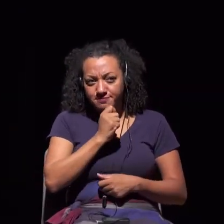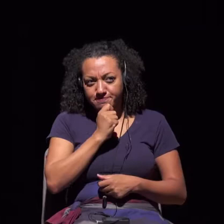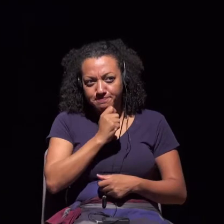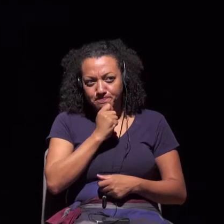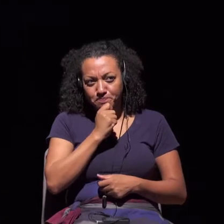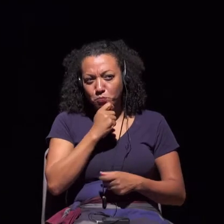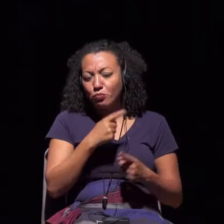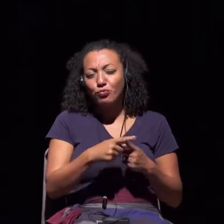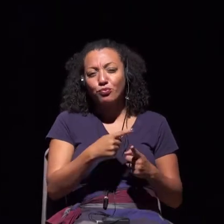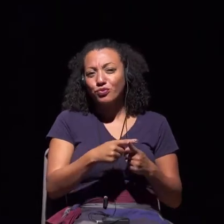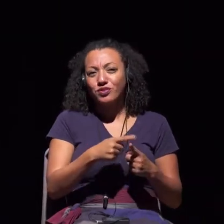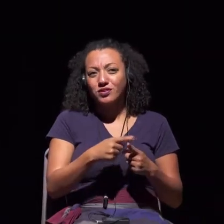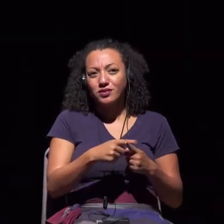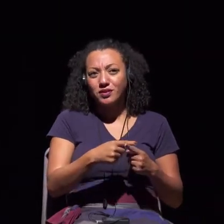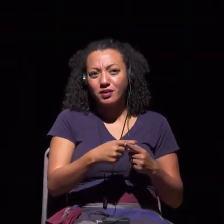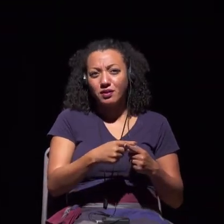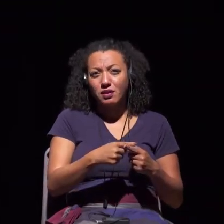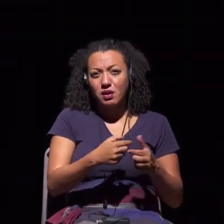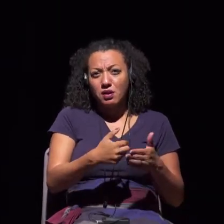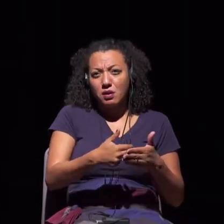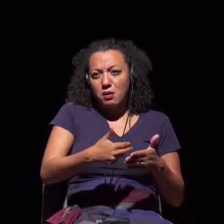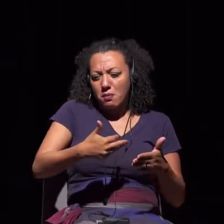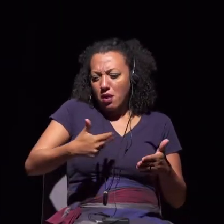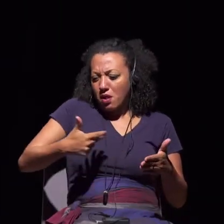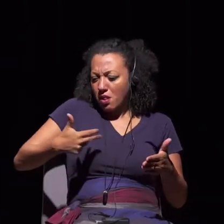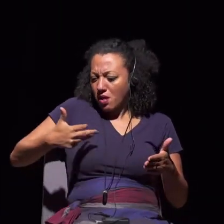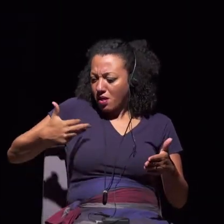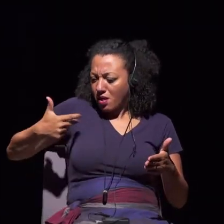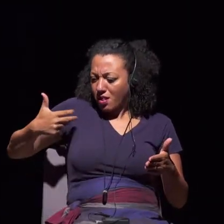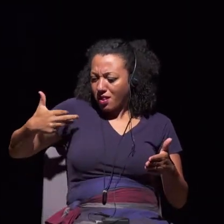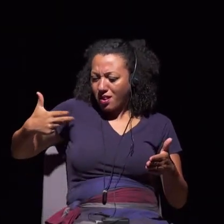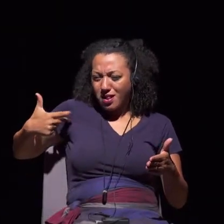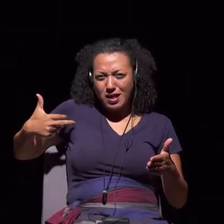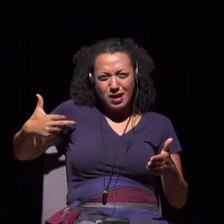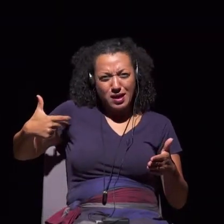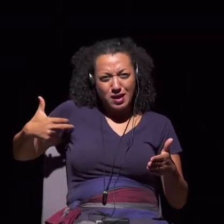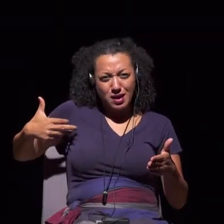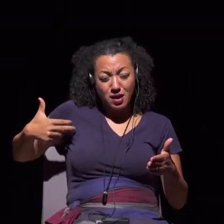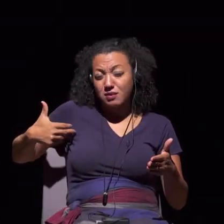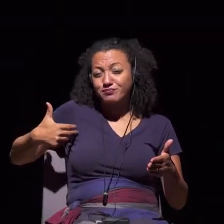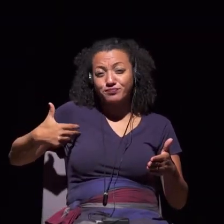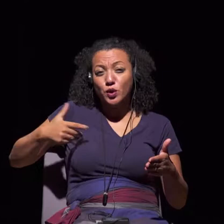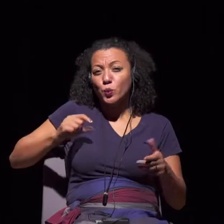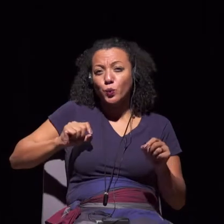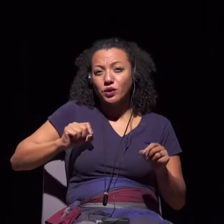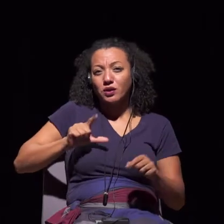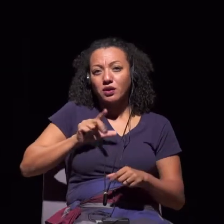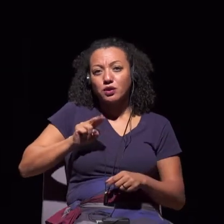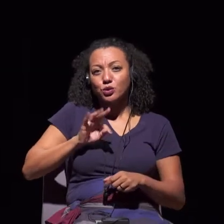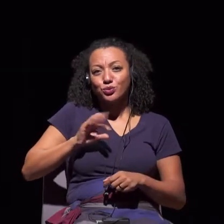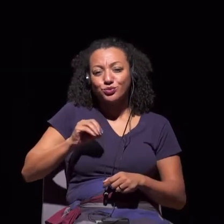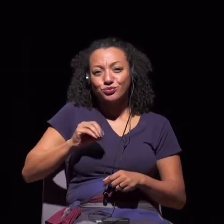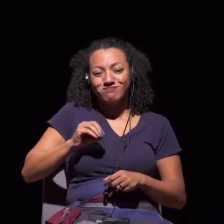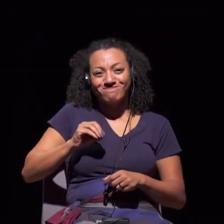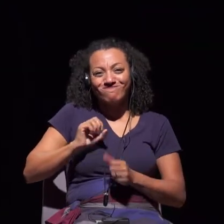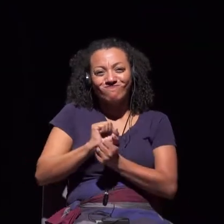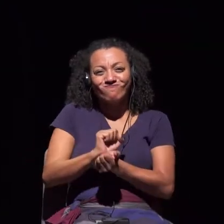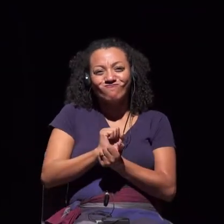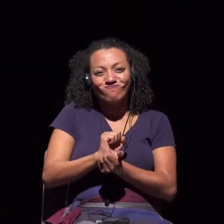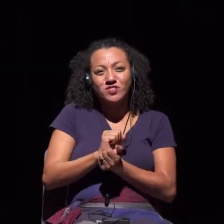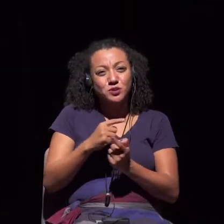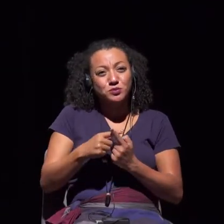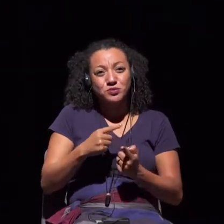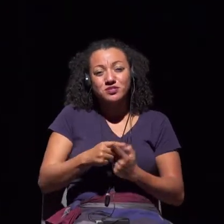centuries of, you know, of grief because the history has not been acknowledged or hasn't been really